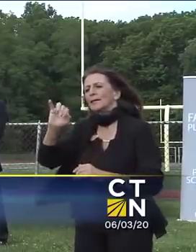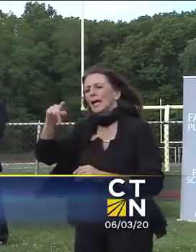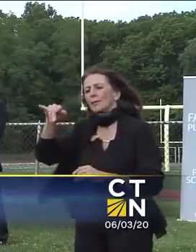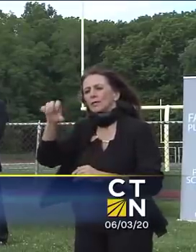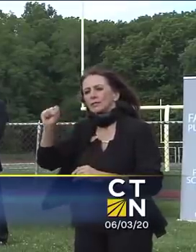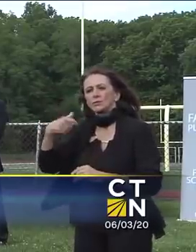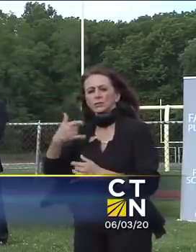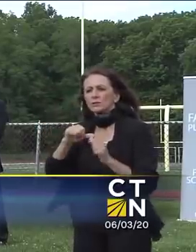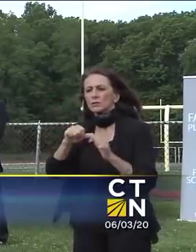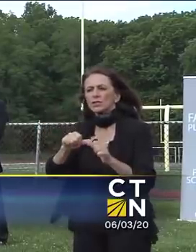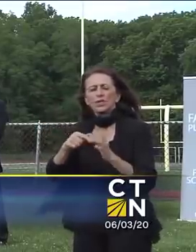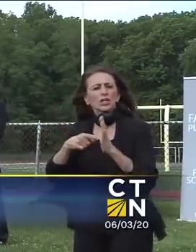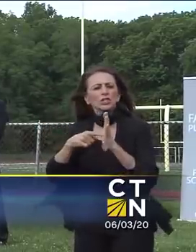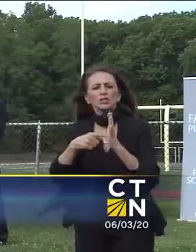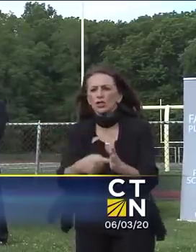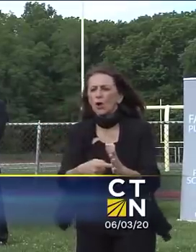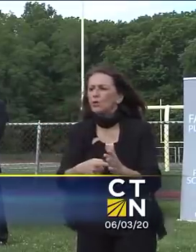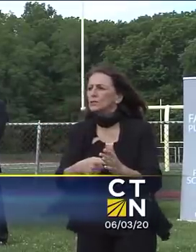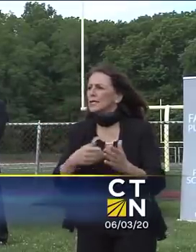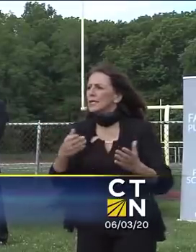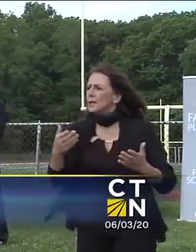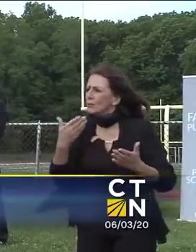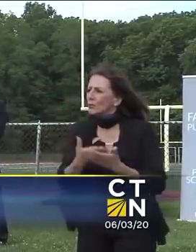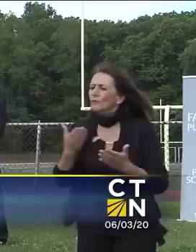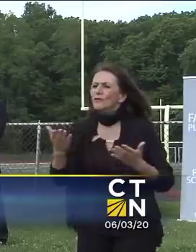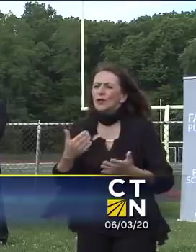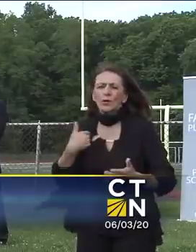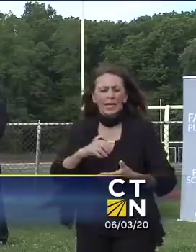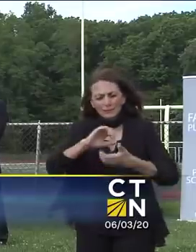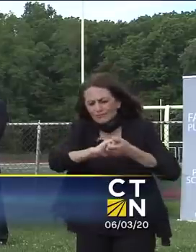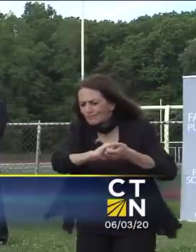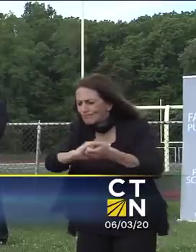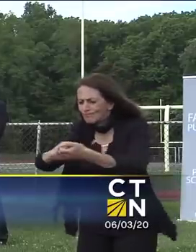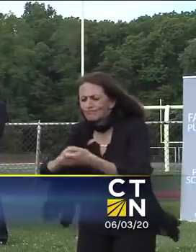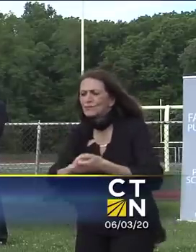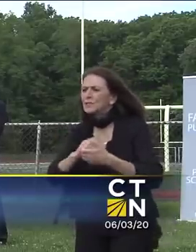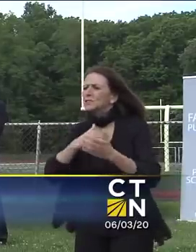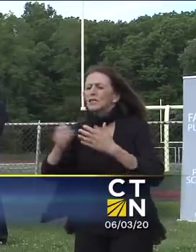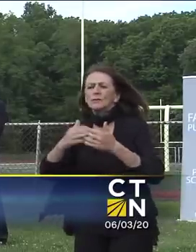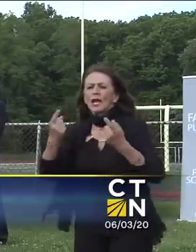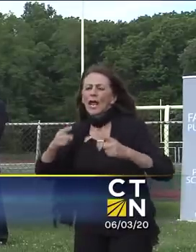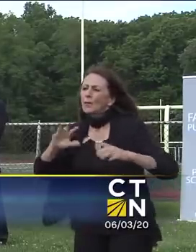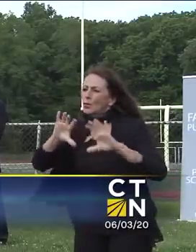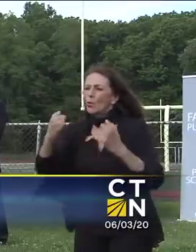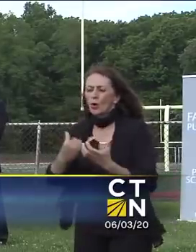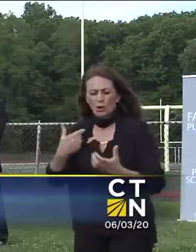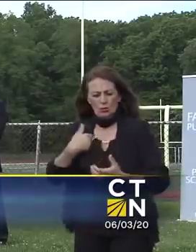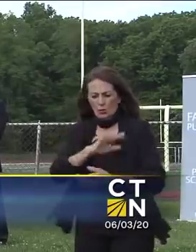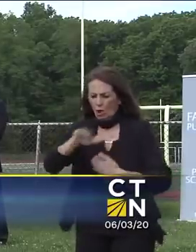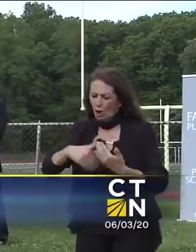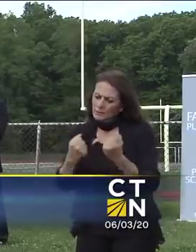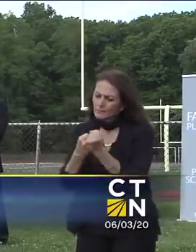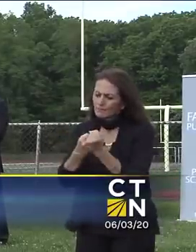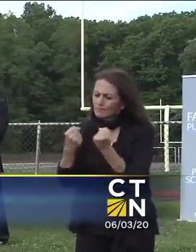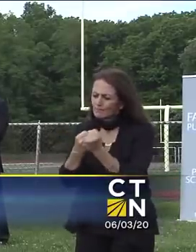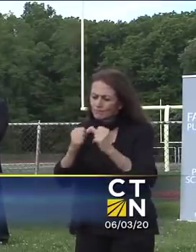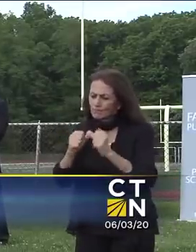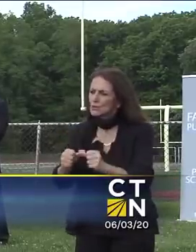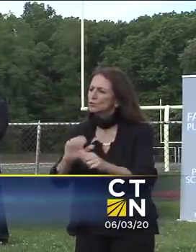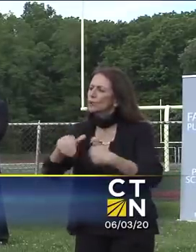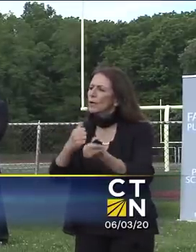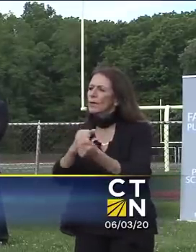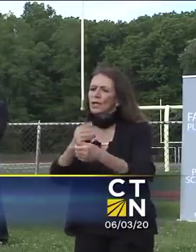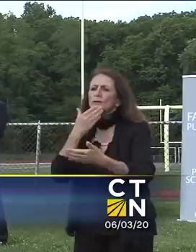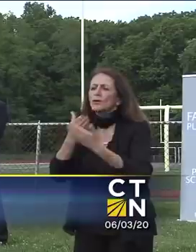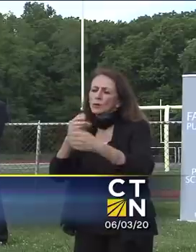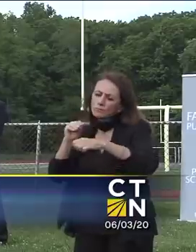an amazing, strong, tight community we have, and how no matter what is going on, they'll always stay together to try and make a positive difference